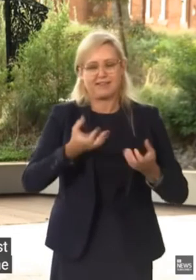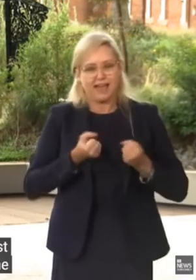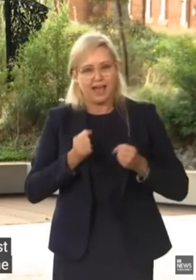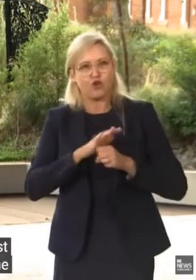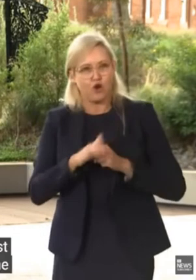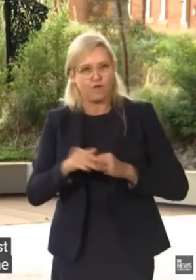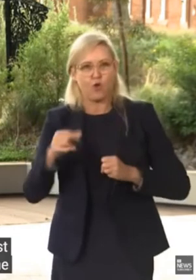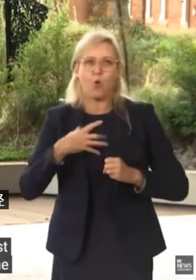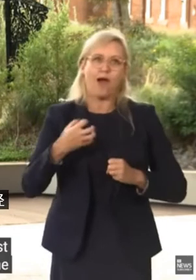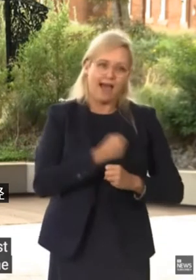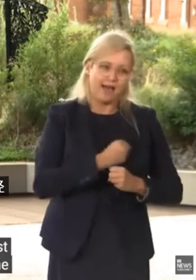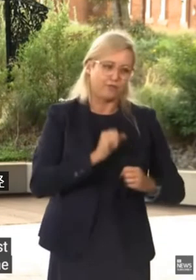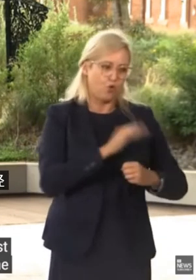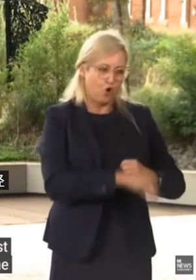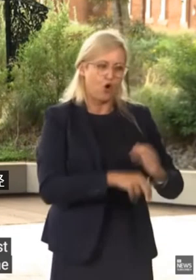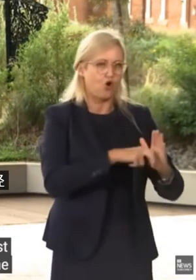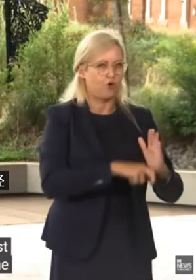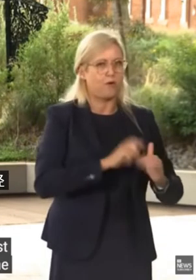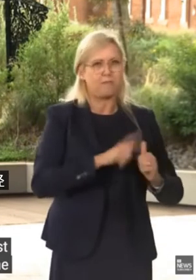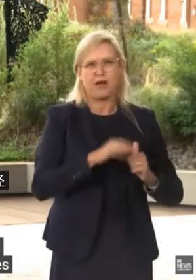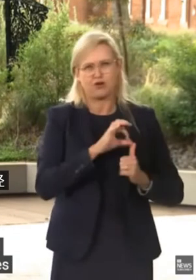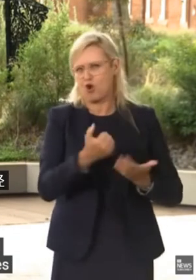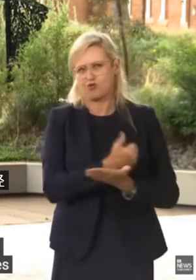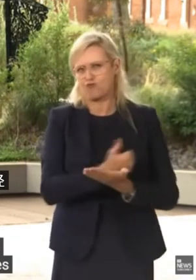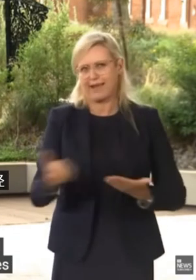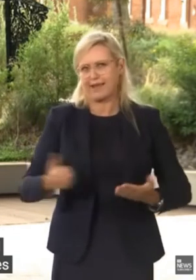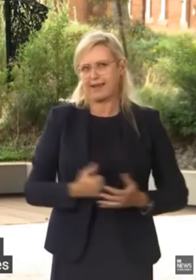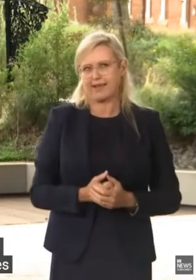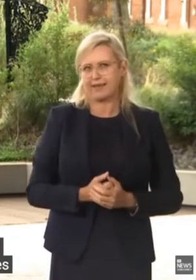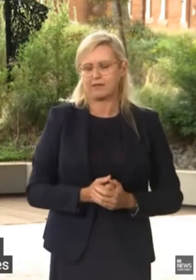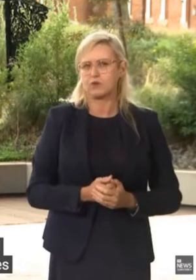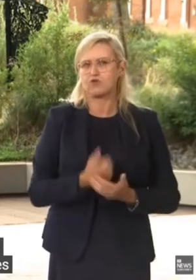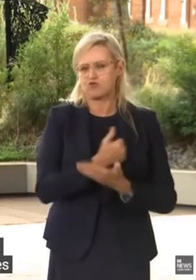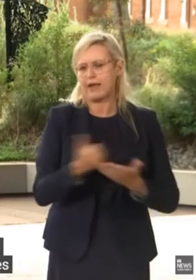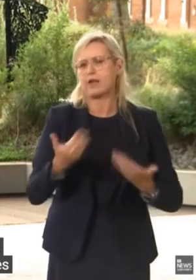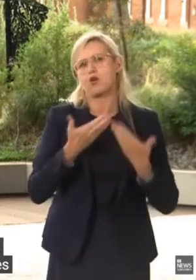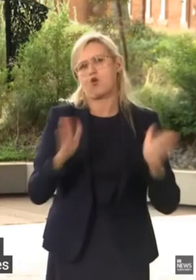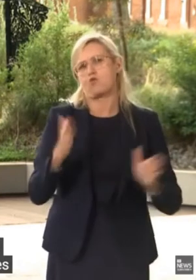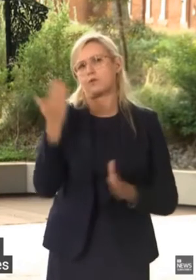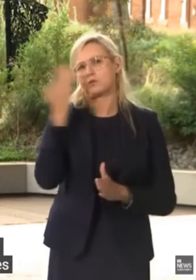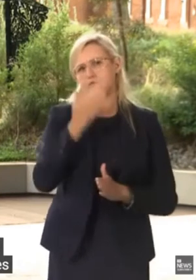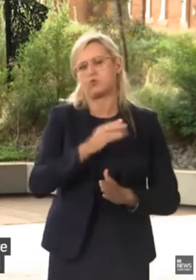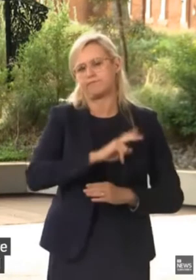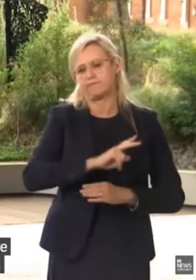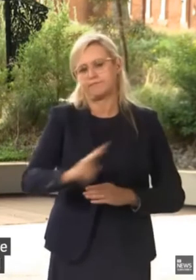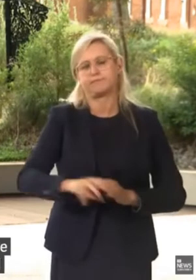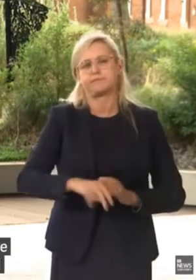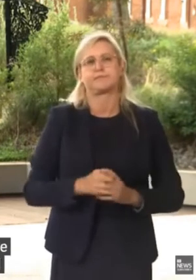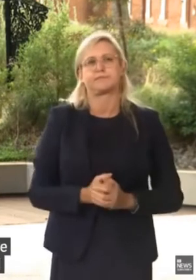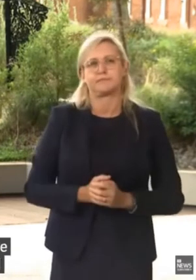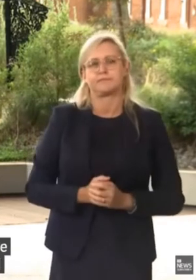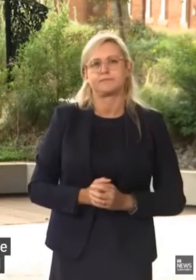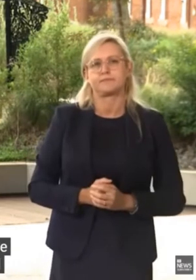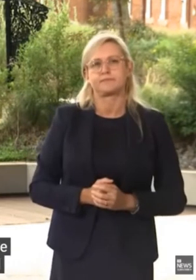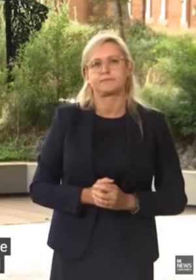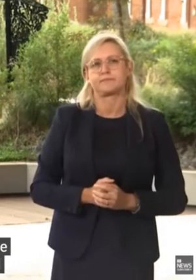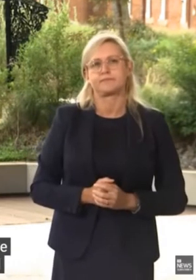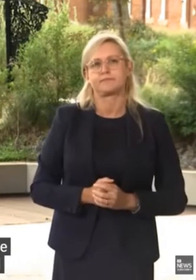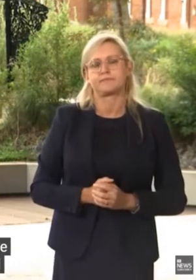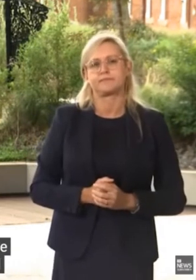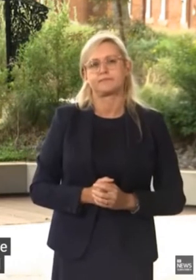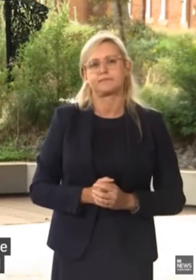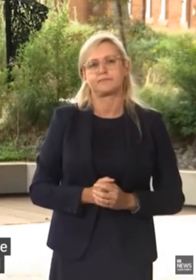that's important because, yes, we've ensured that for those kids who can't be in school, either through isolating or for